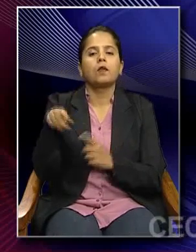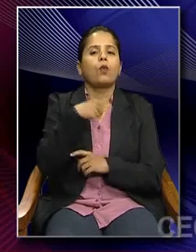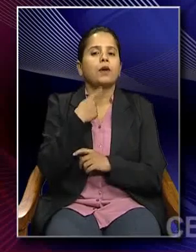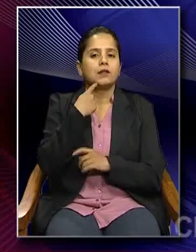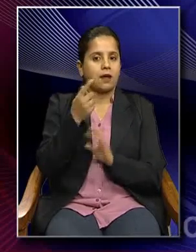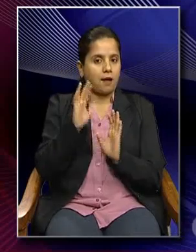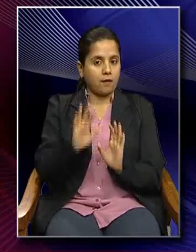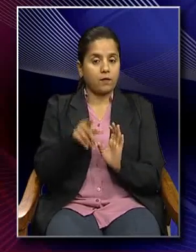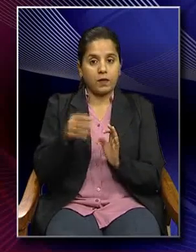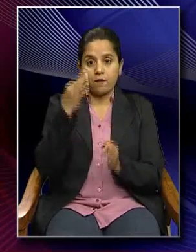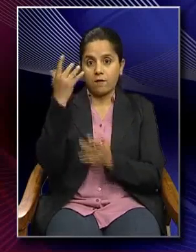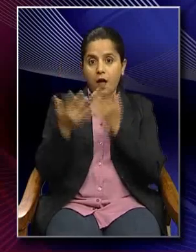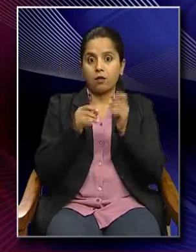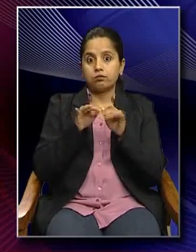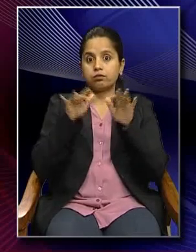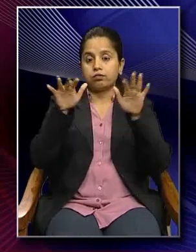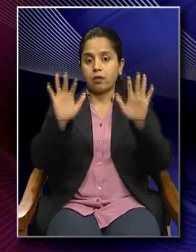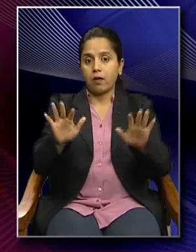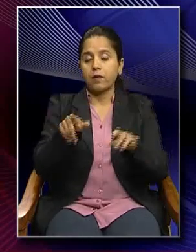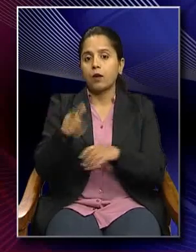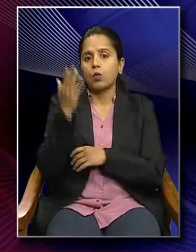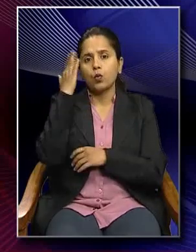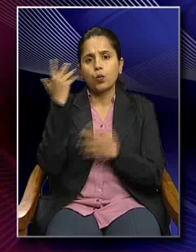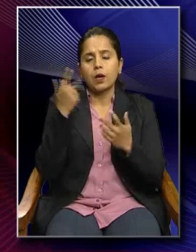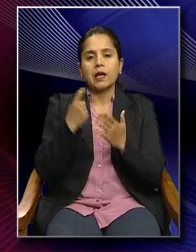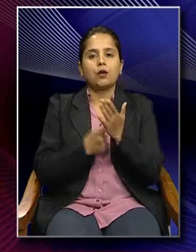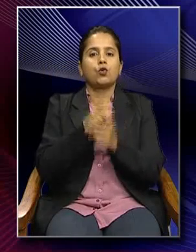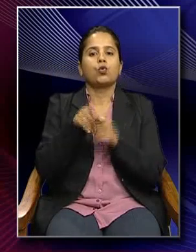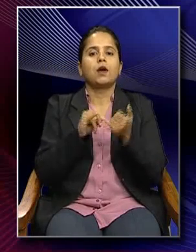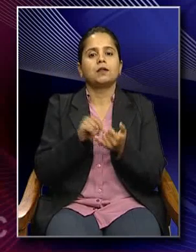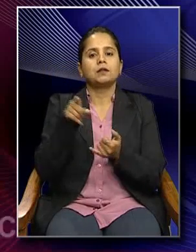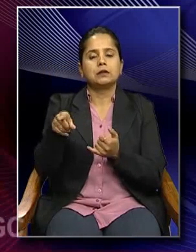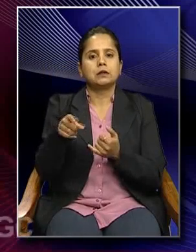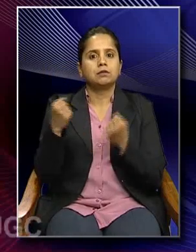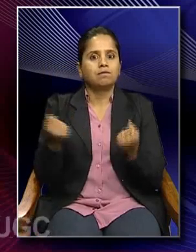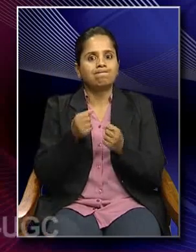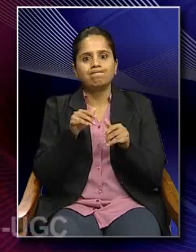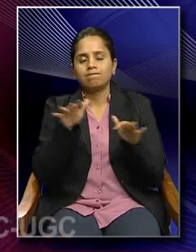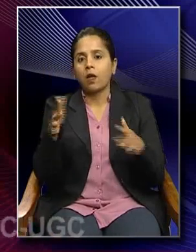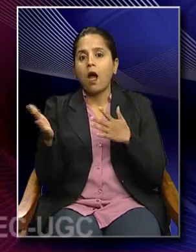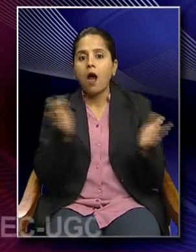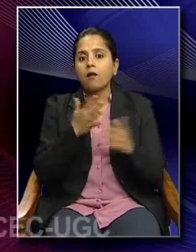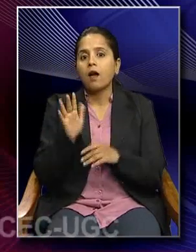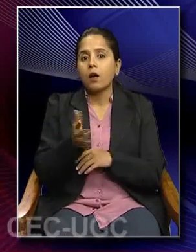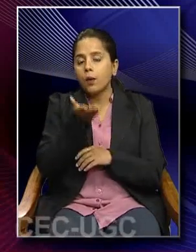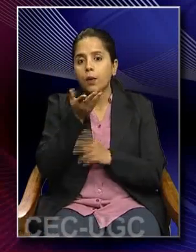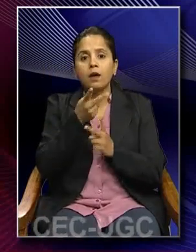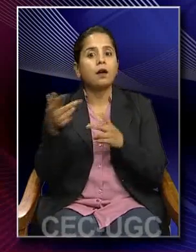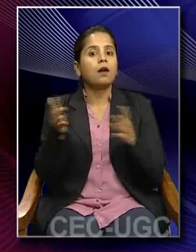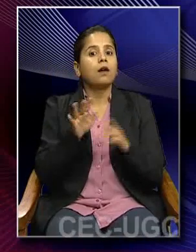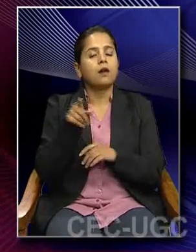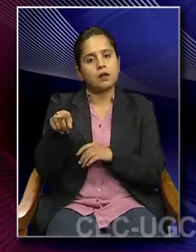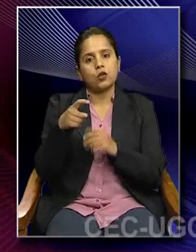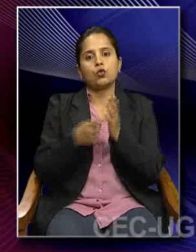that when the fire spreads, it's because of the Rajas. Or if the wind is blowing, it's because of the Rajas. Or